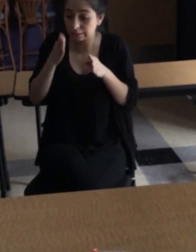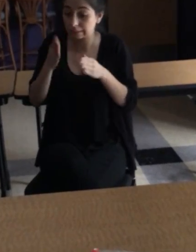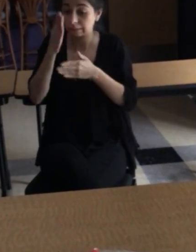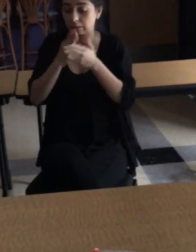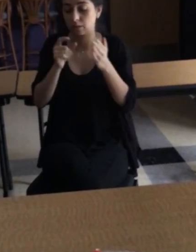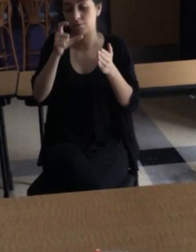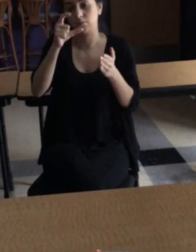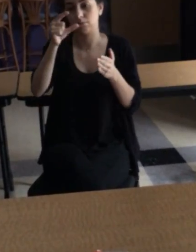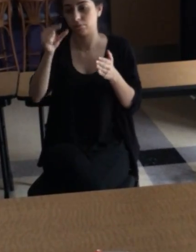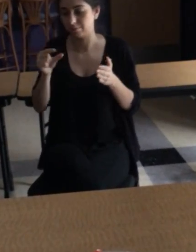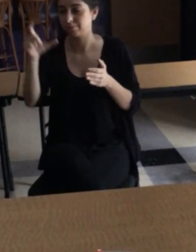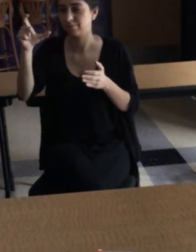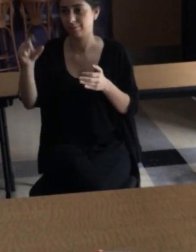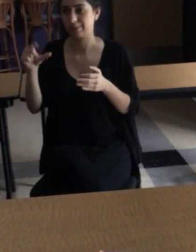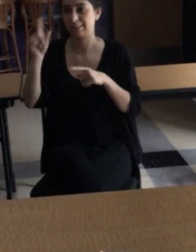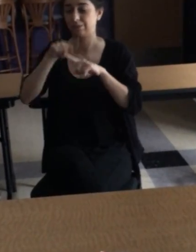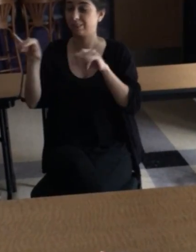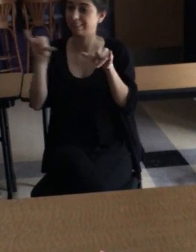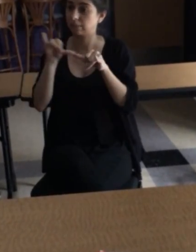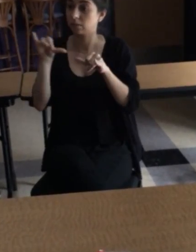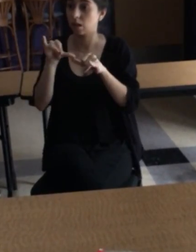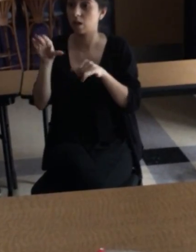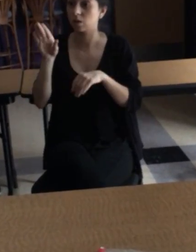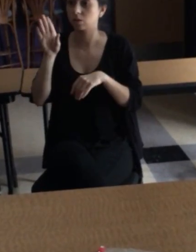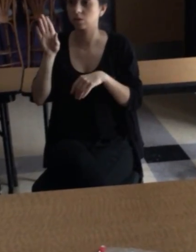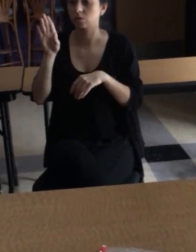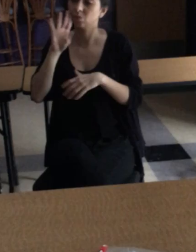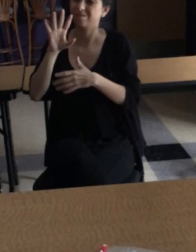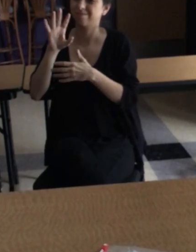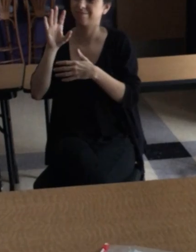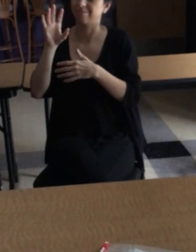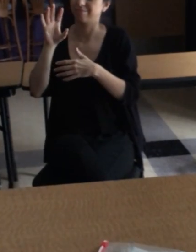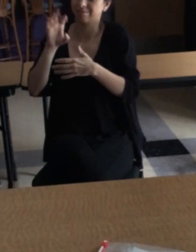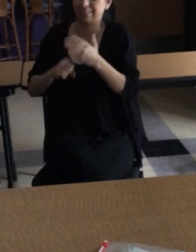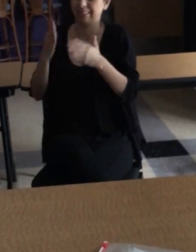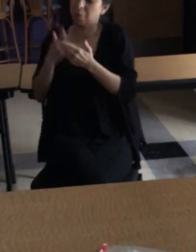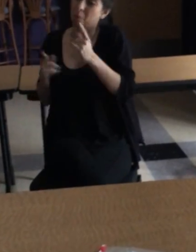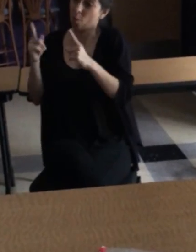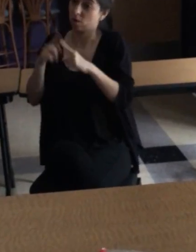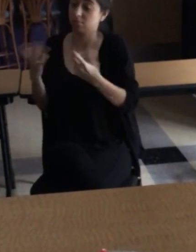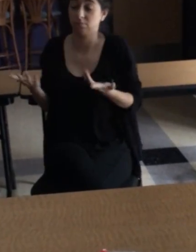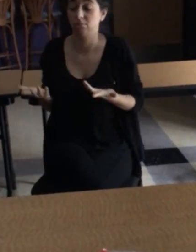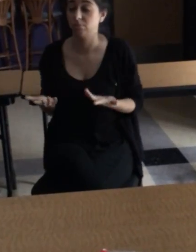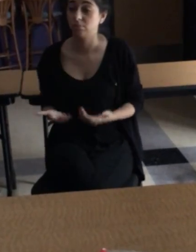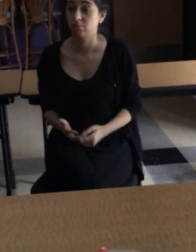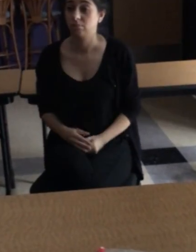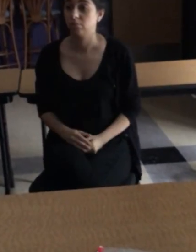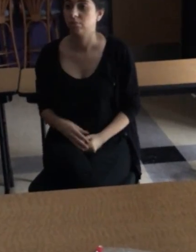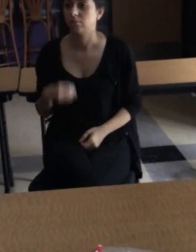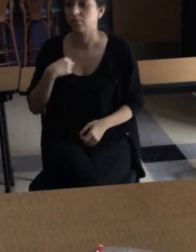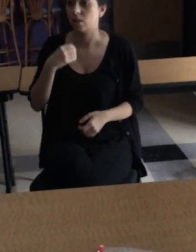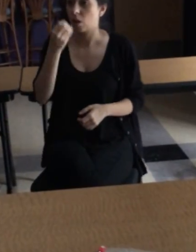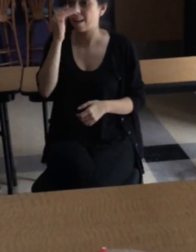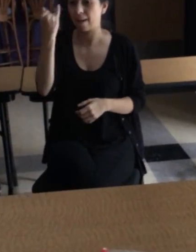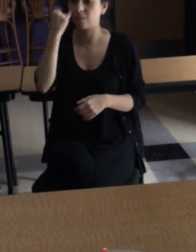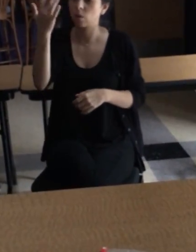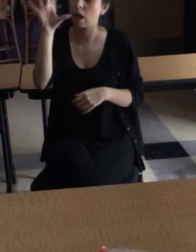that are that big, it's gonna cost you points on a day like today. I don't care if you go through 8 carrots to try and get that many